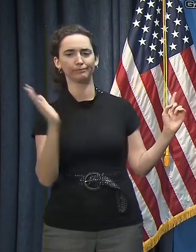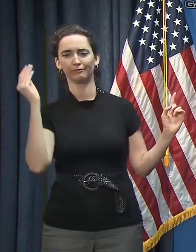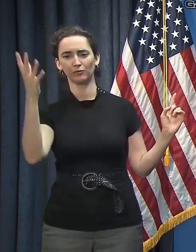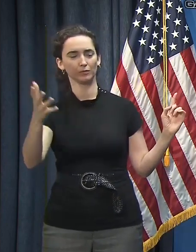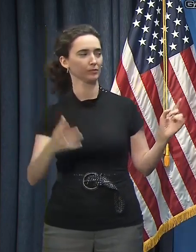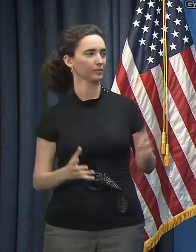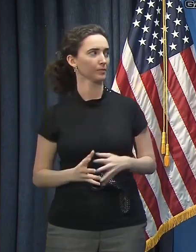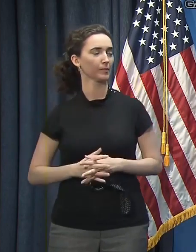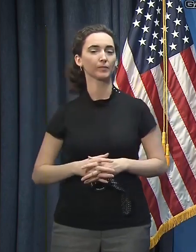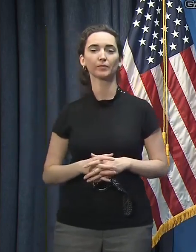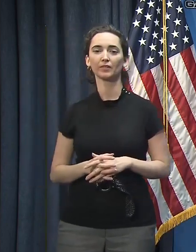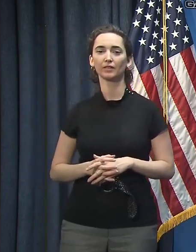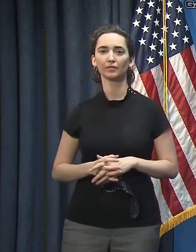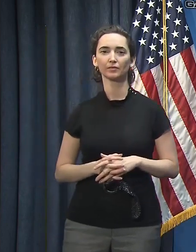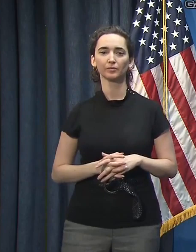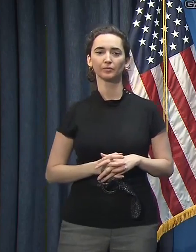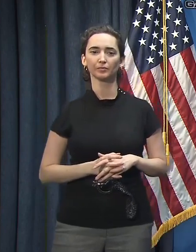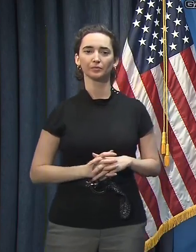with you.